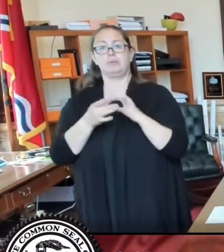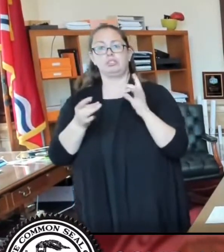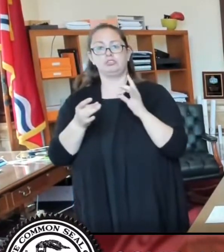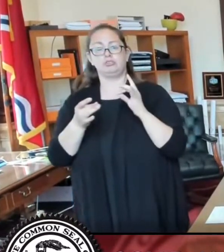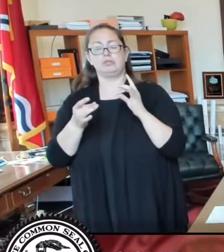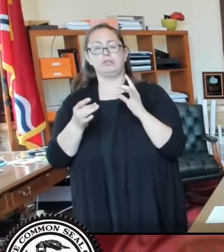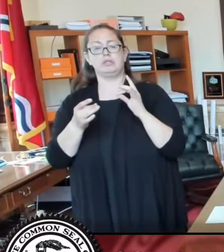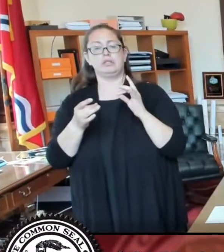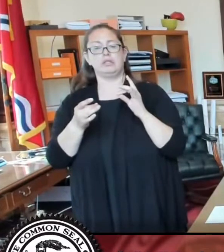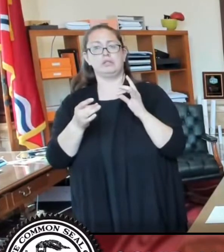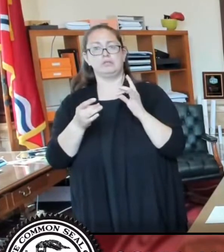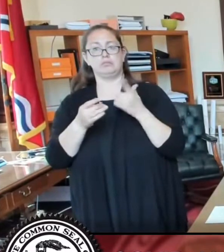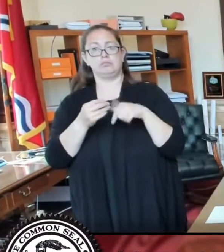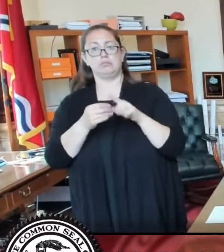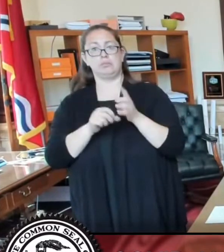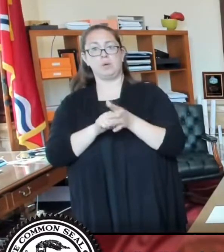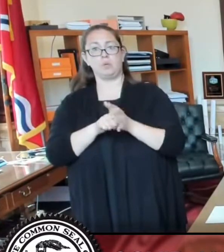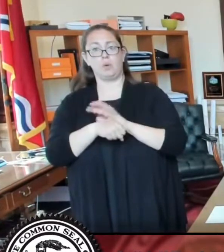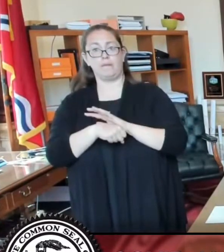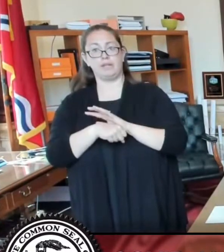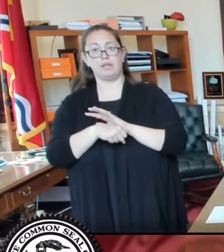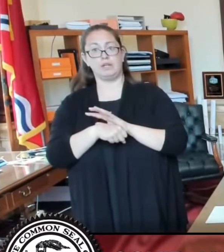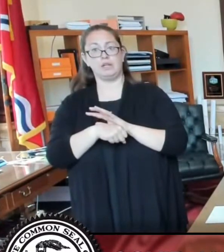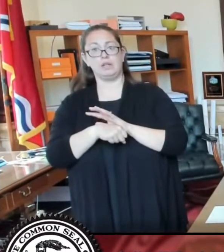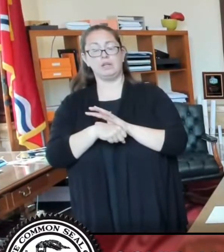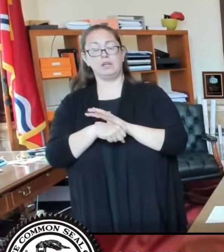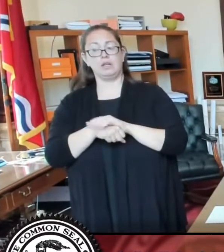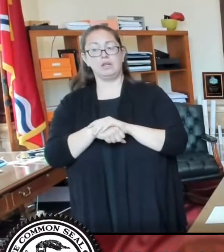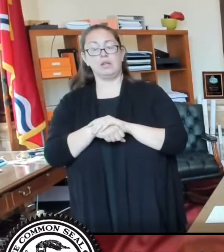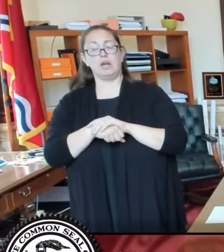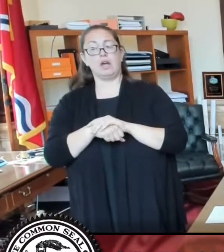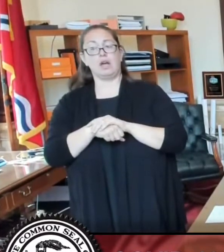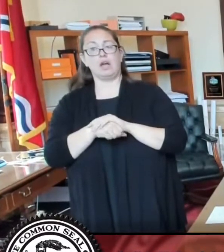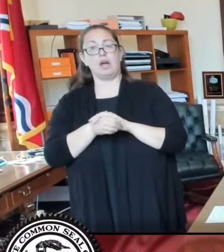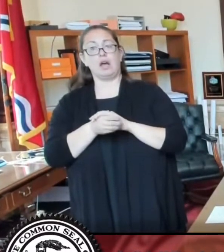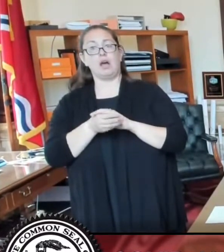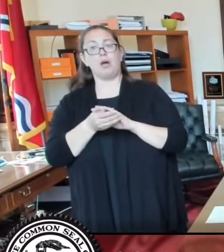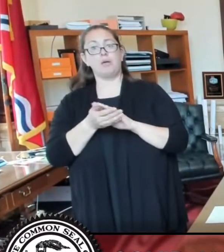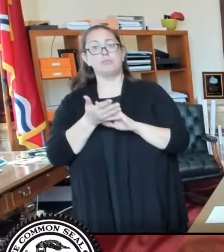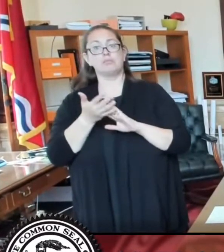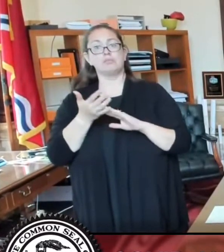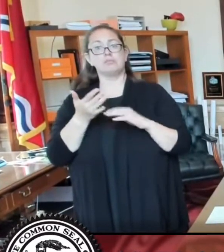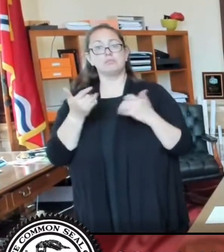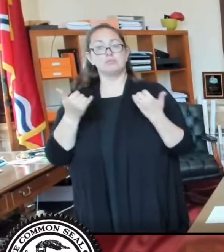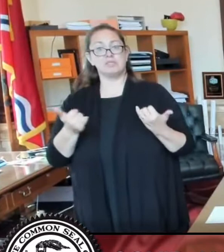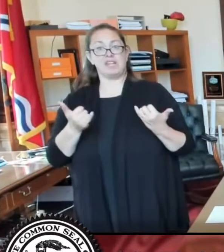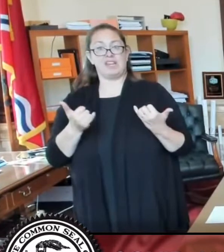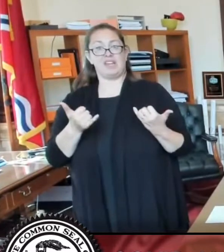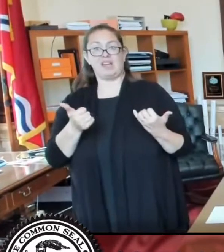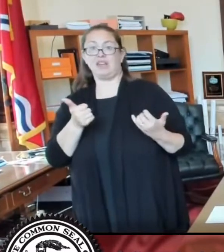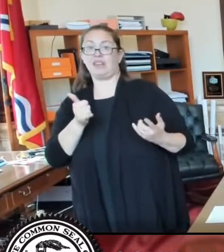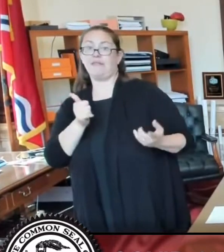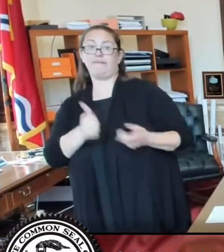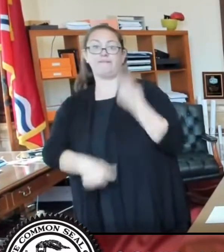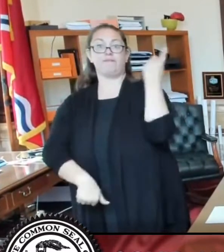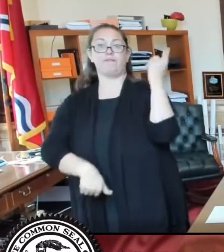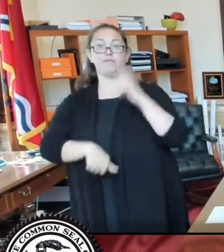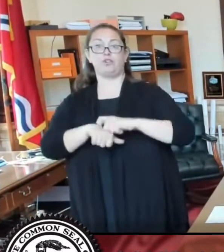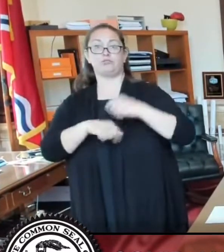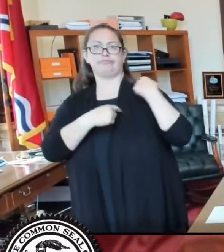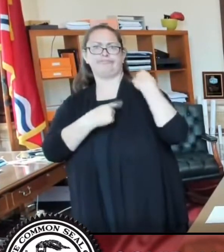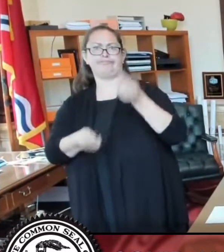about COVID is that today, for the first time in about